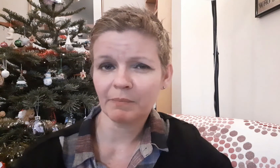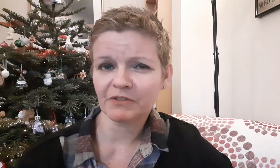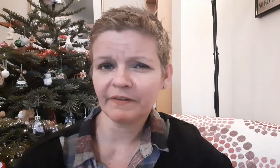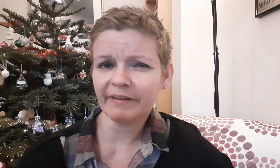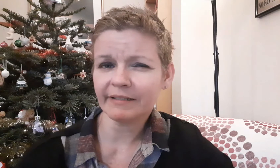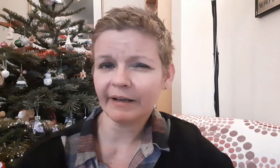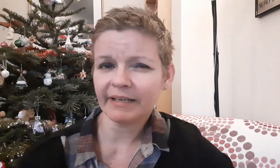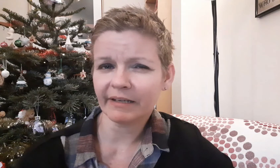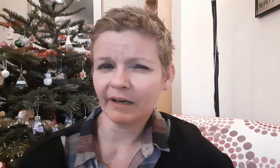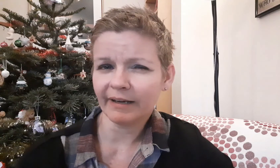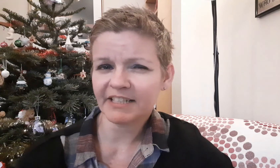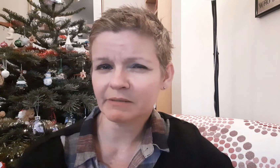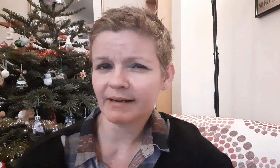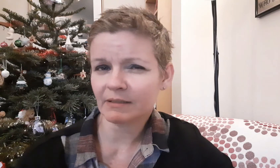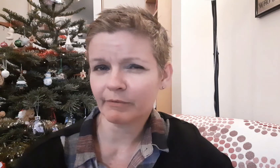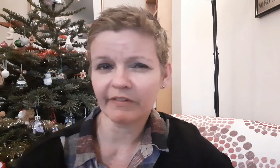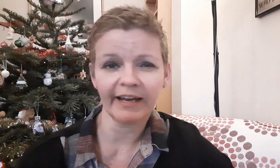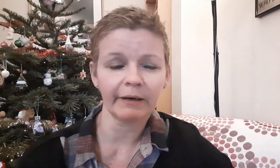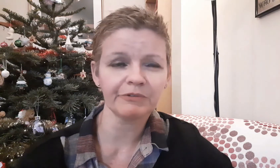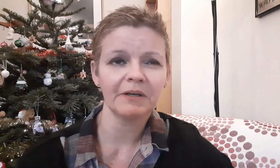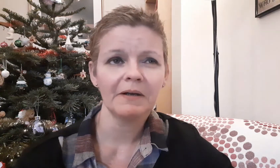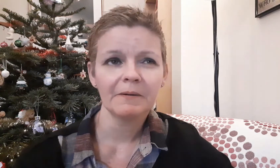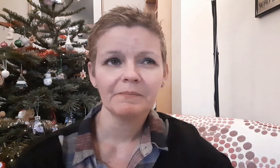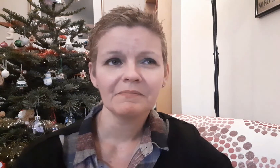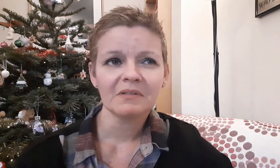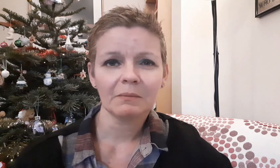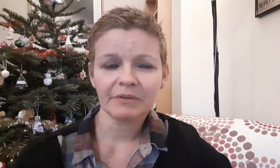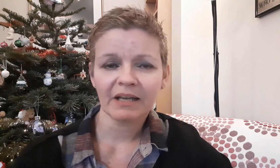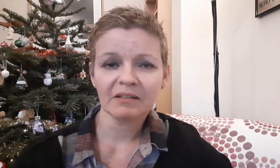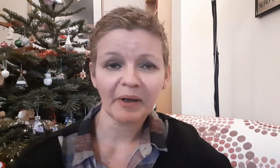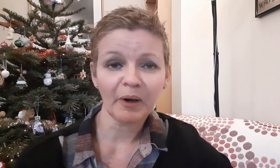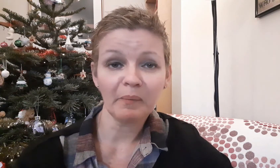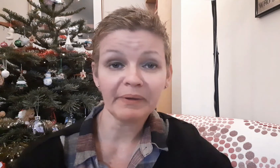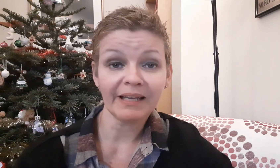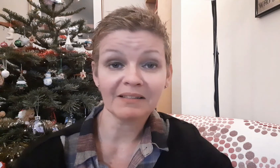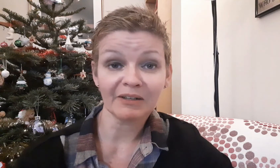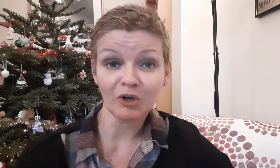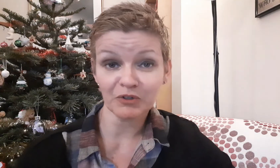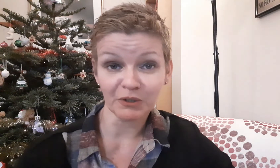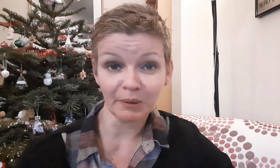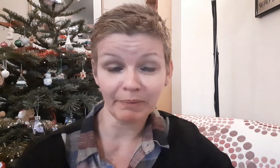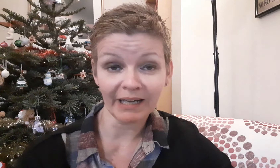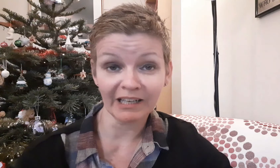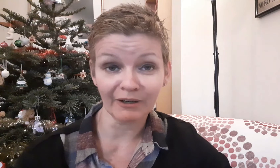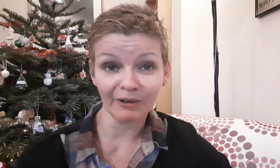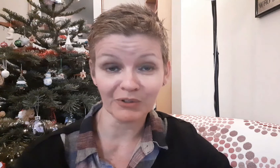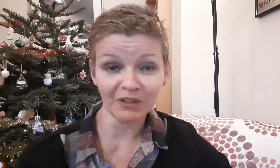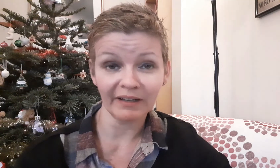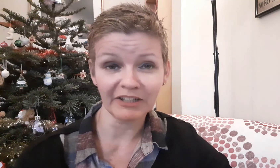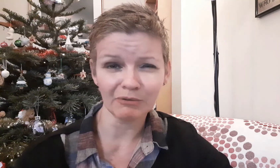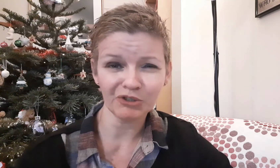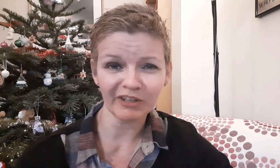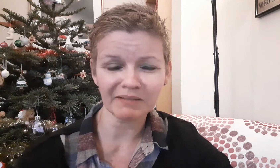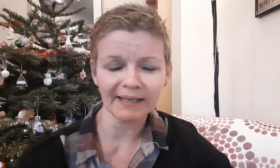is very tiny and hides away somewhere in the house. Some days hope is a constant companion alongside who jollies me